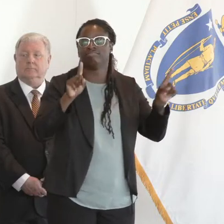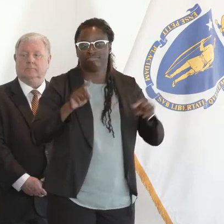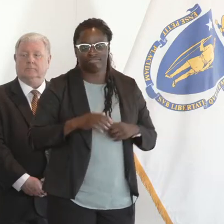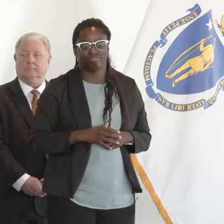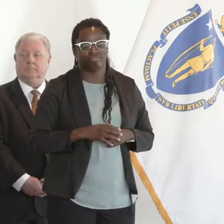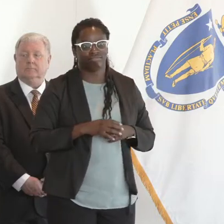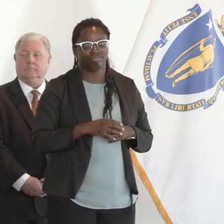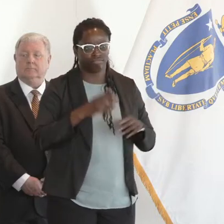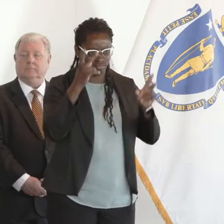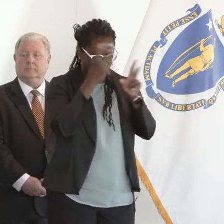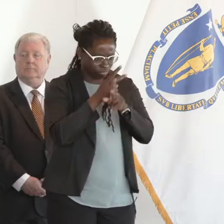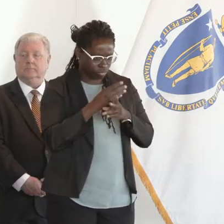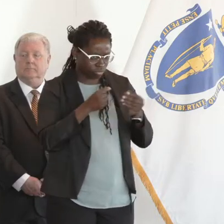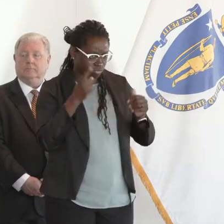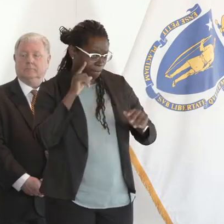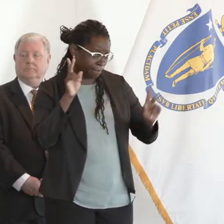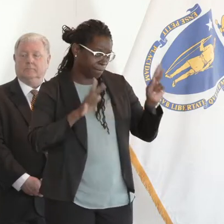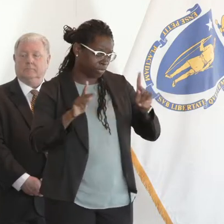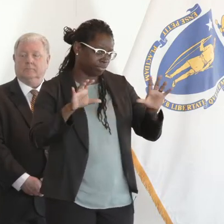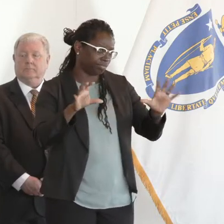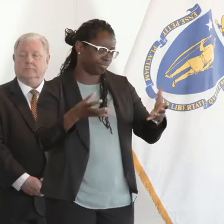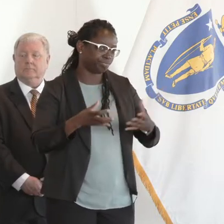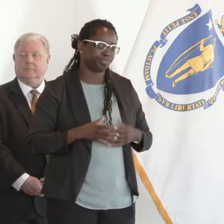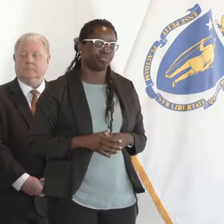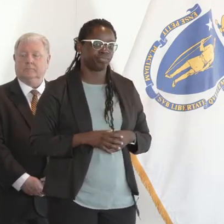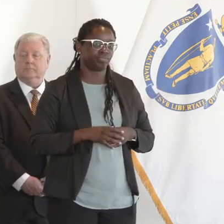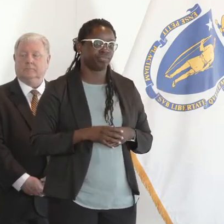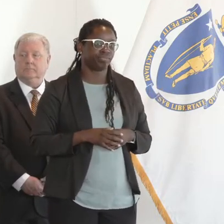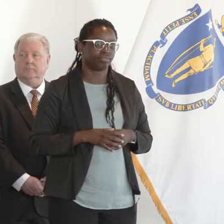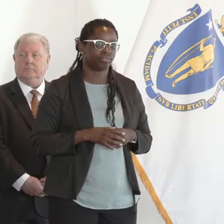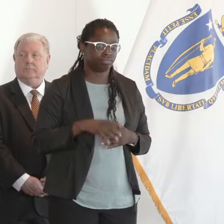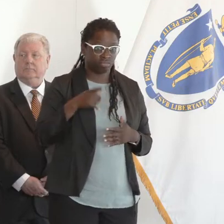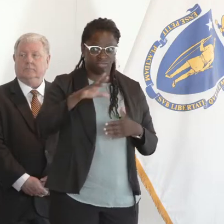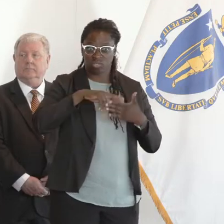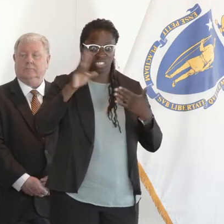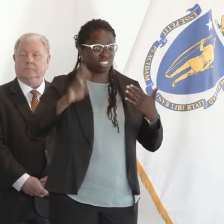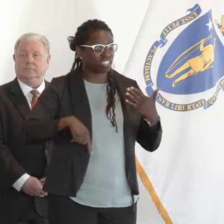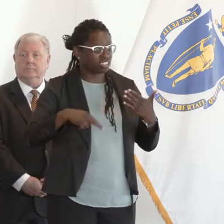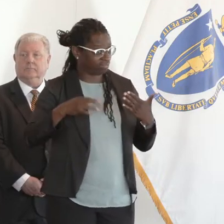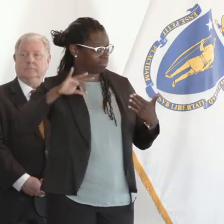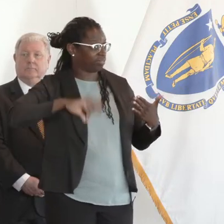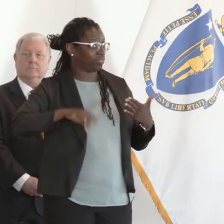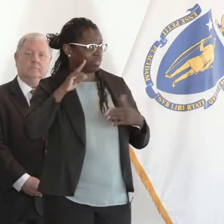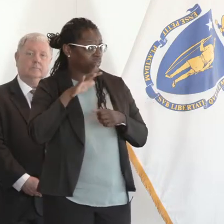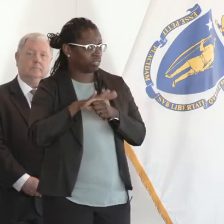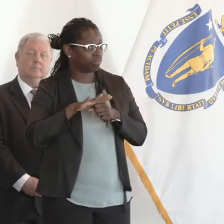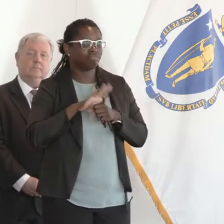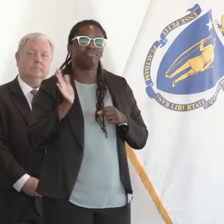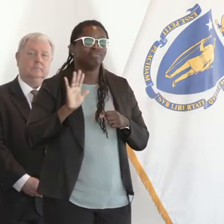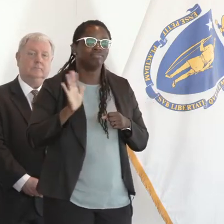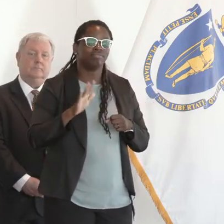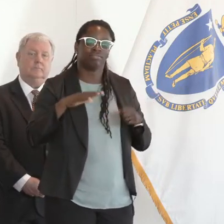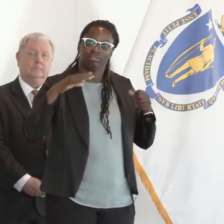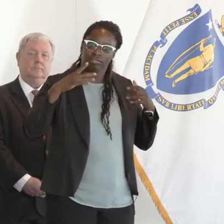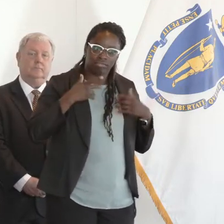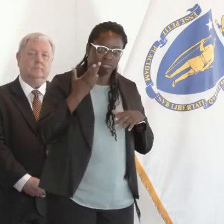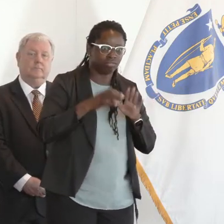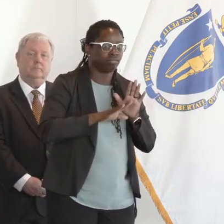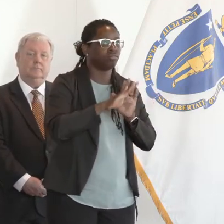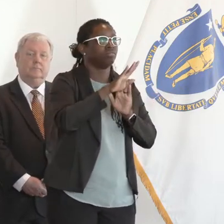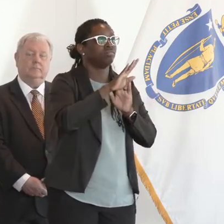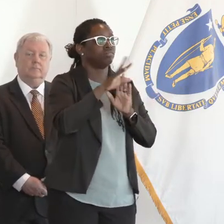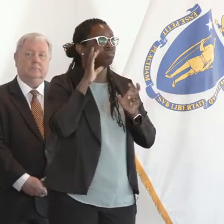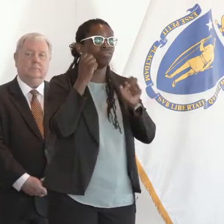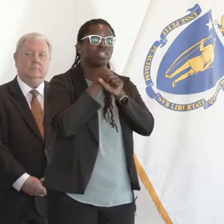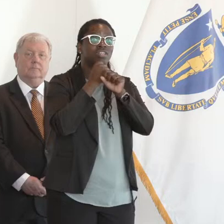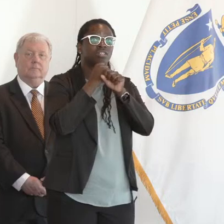citizens. Outcomes that will not only benefit our region, but will help strengthen the resilience and prosperity of our entire quarter